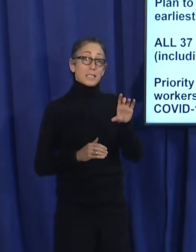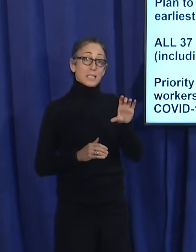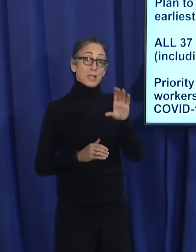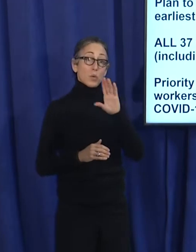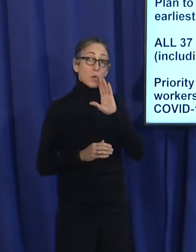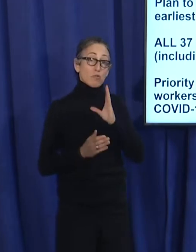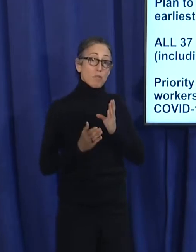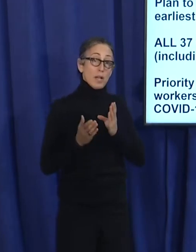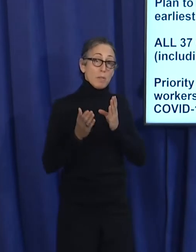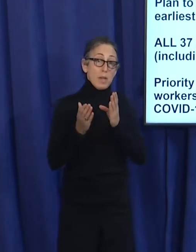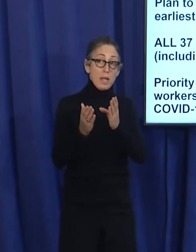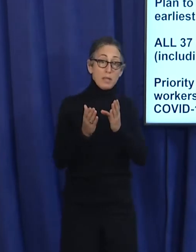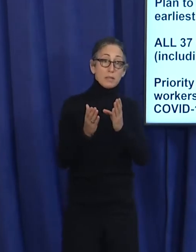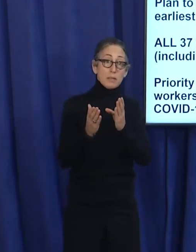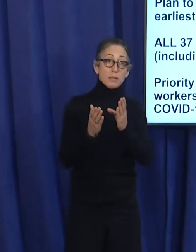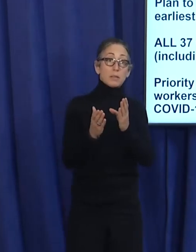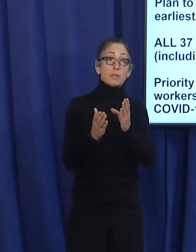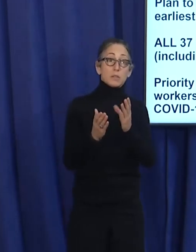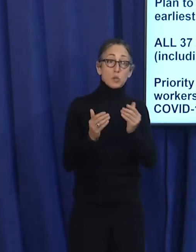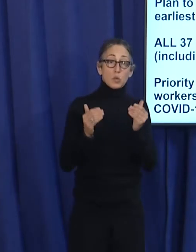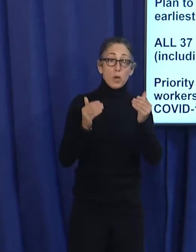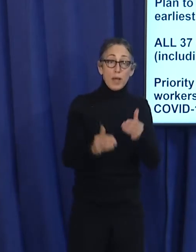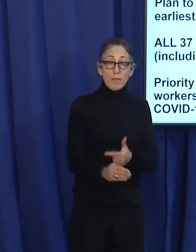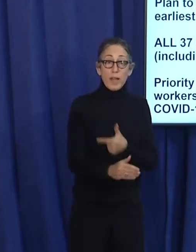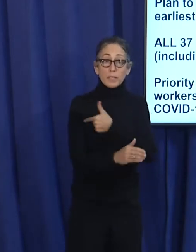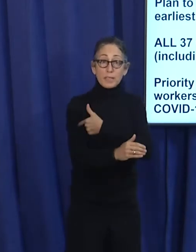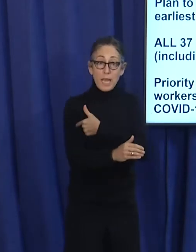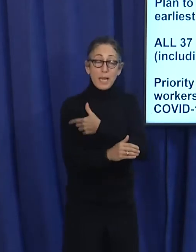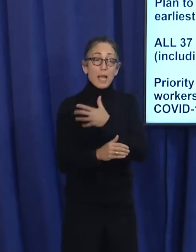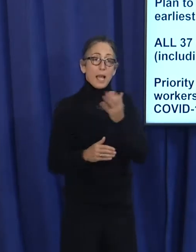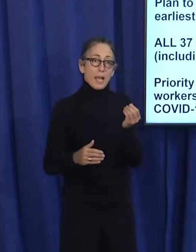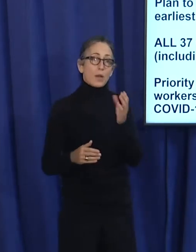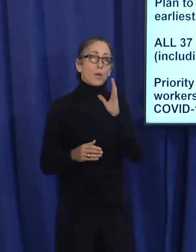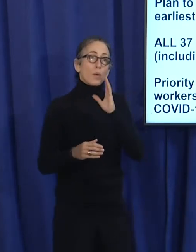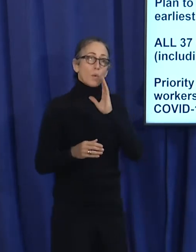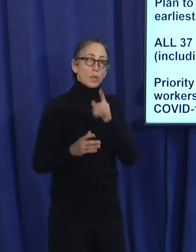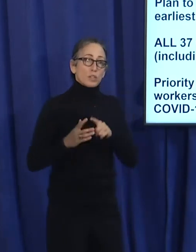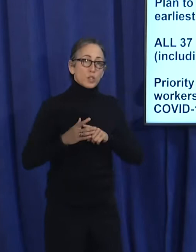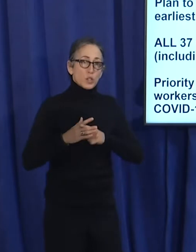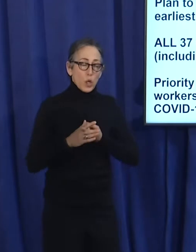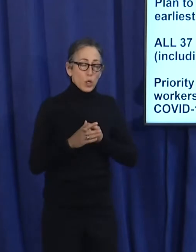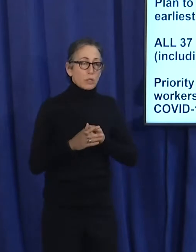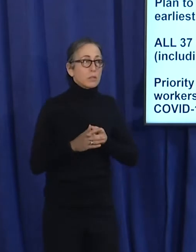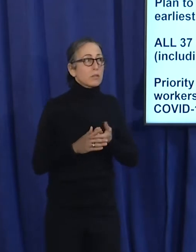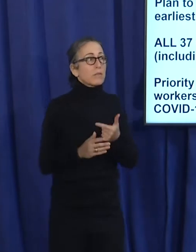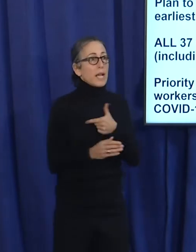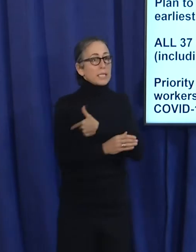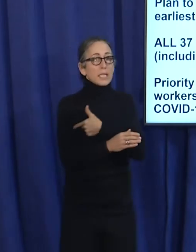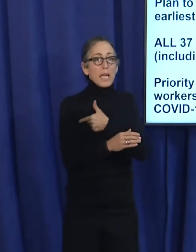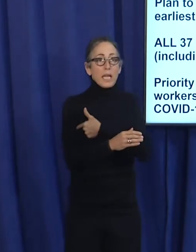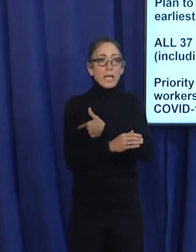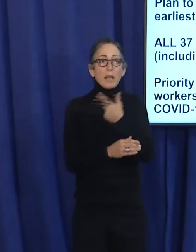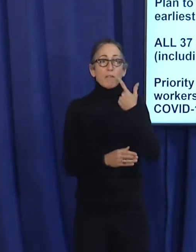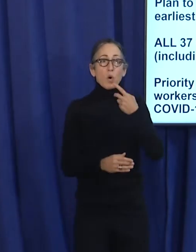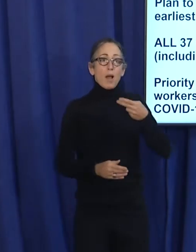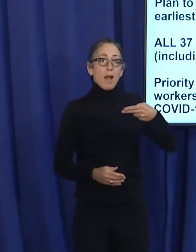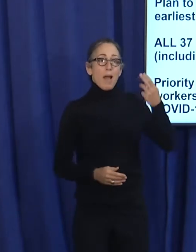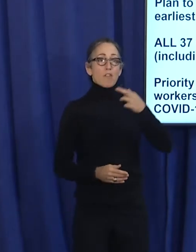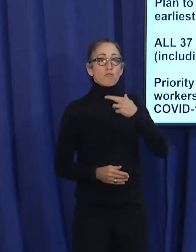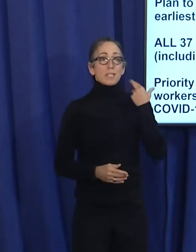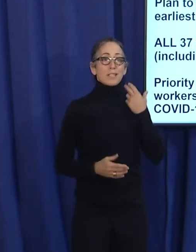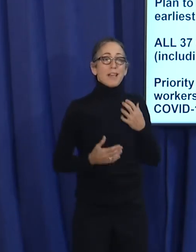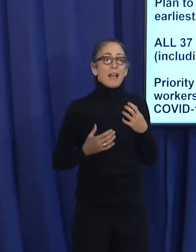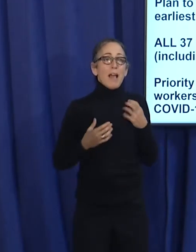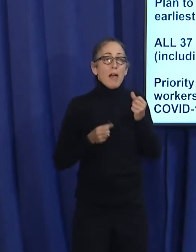that recommendation to vaccinate, and will likely make it to start vaccinating in our highest risk healthcare